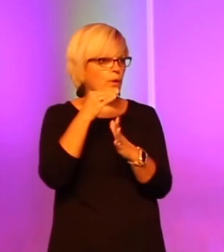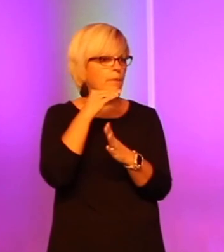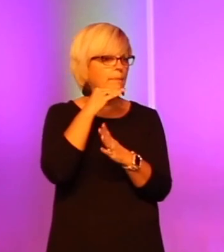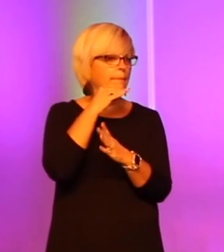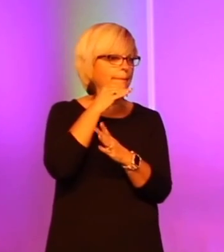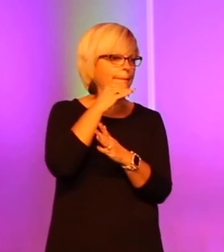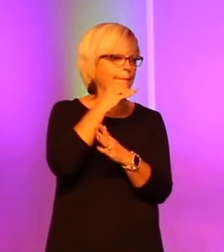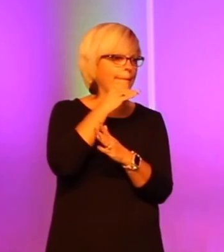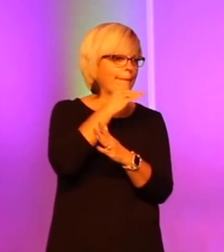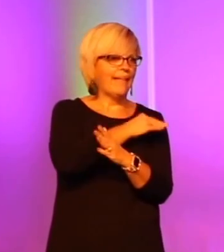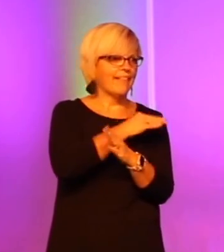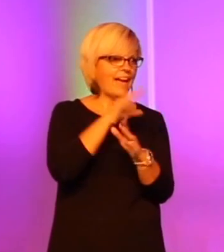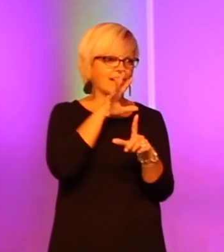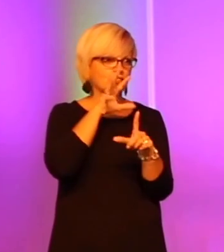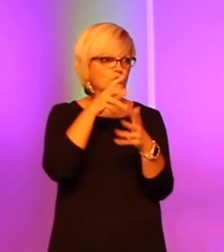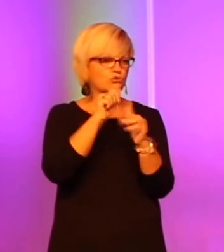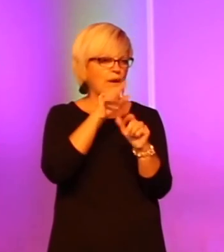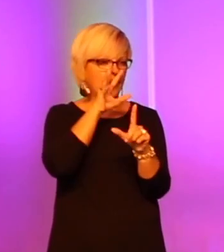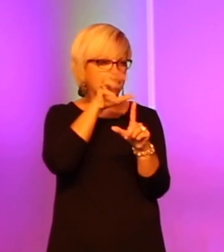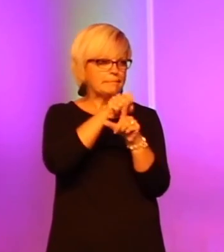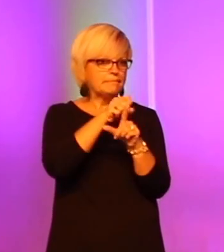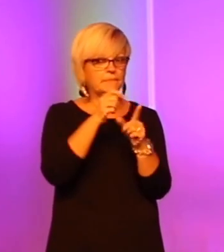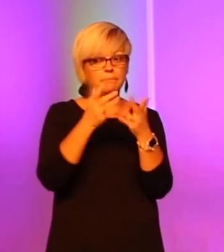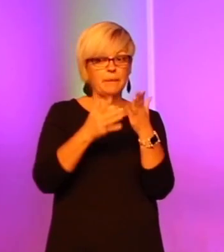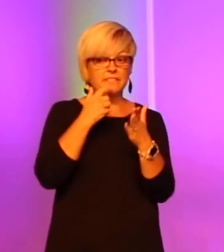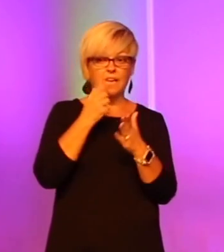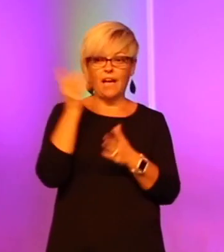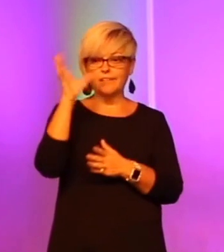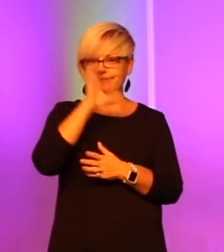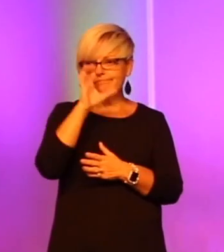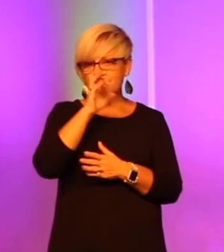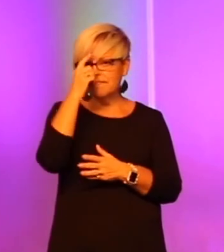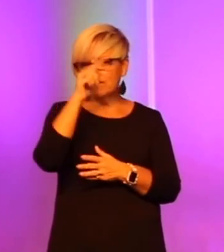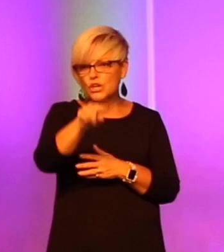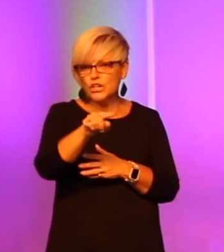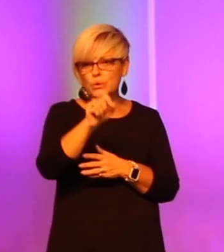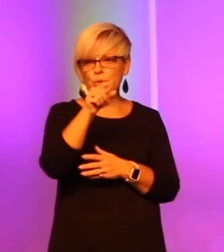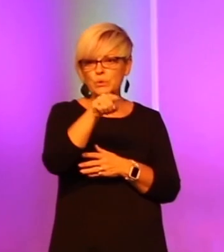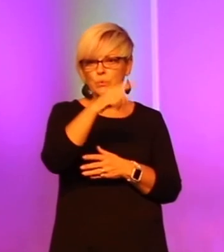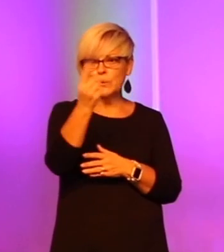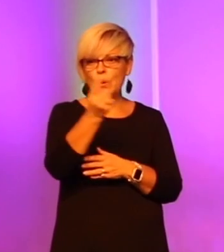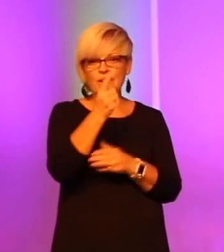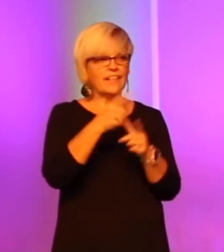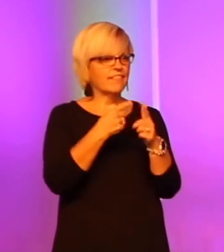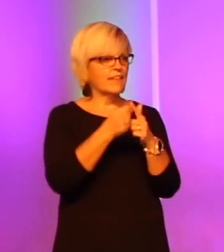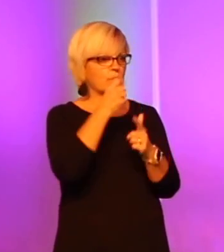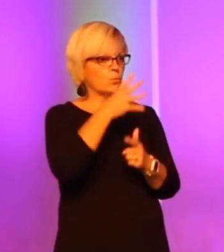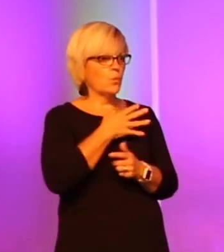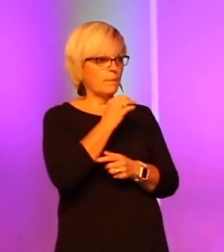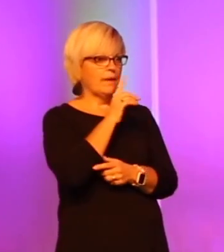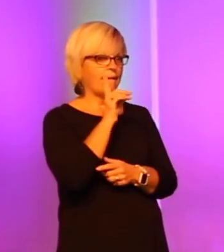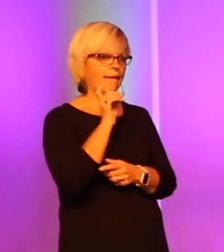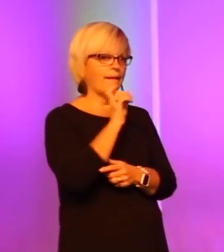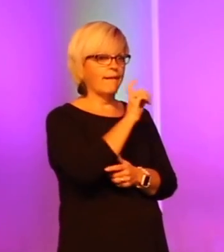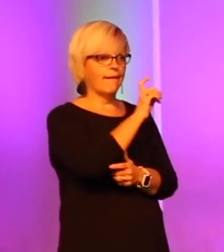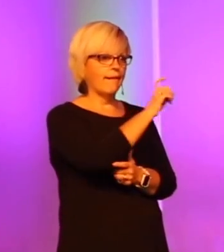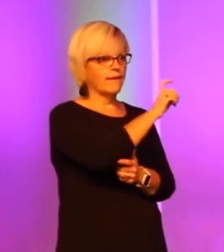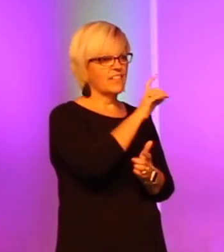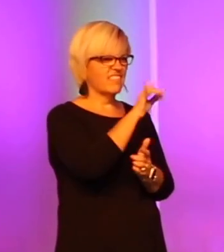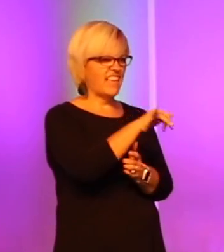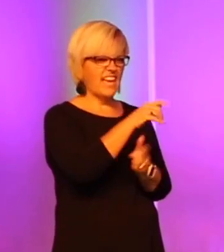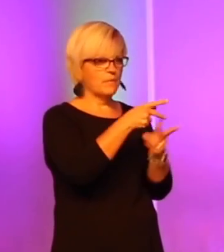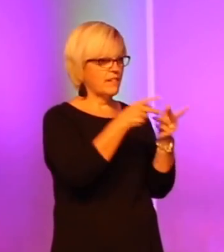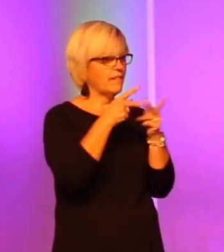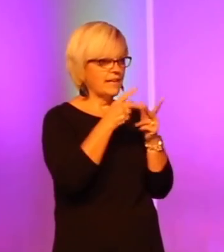true. She might have said, "I came looking for you and you only," but we find out later she walks down on this corner all the time. She